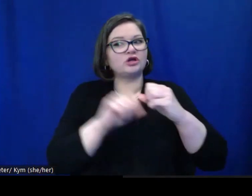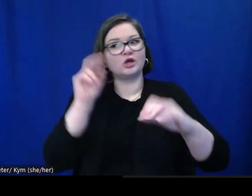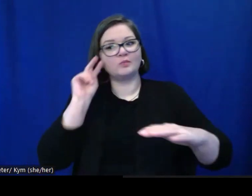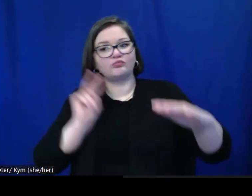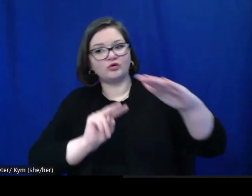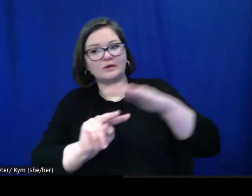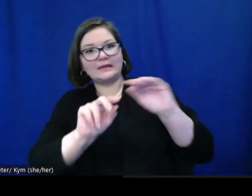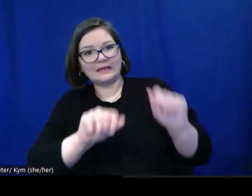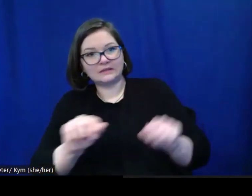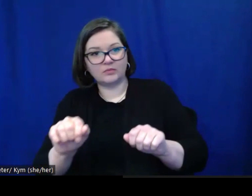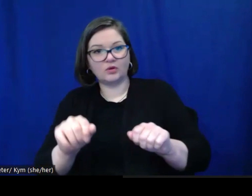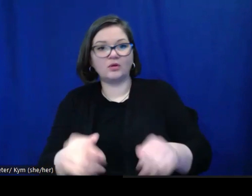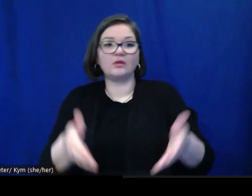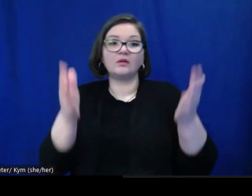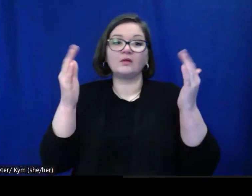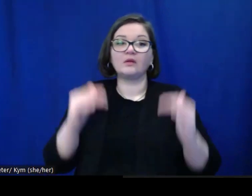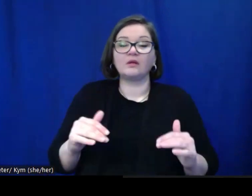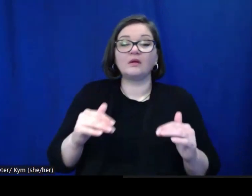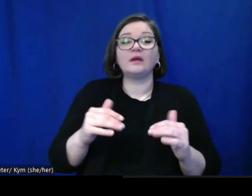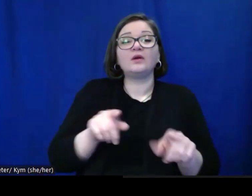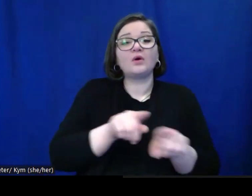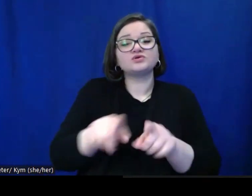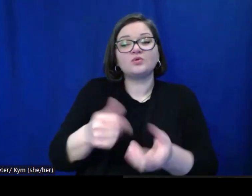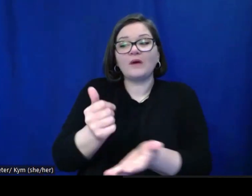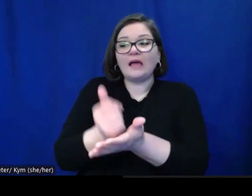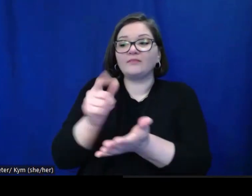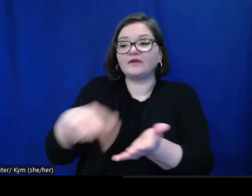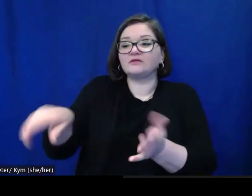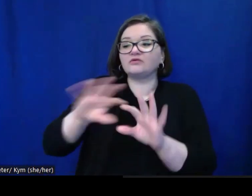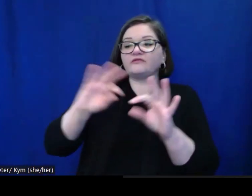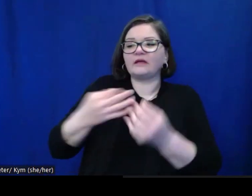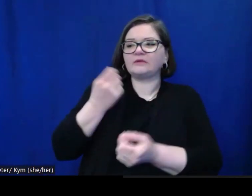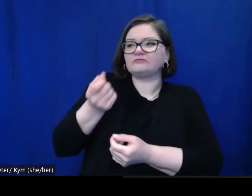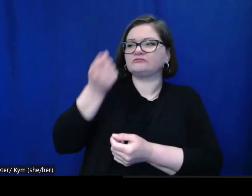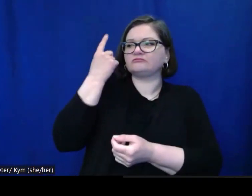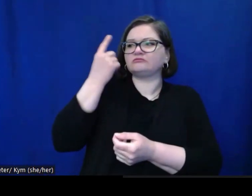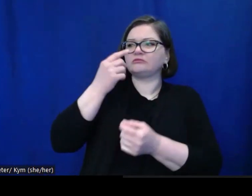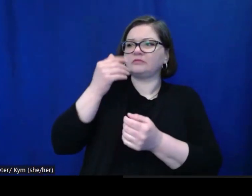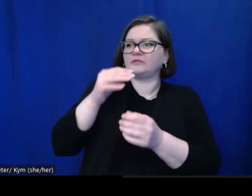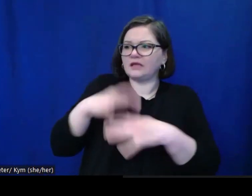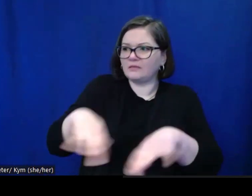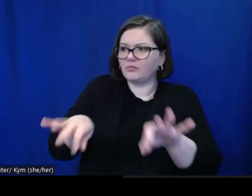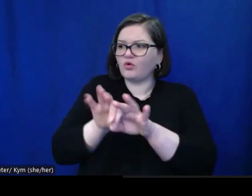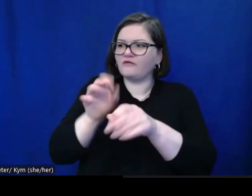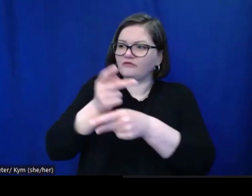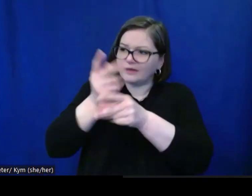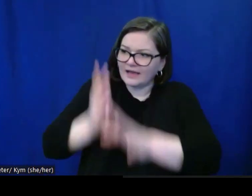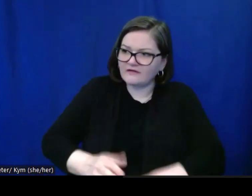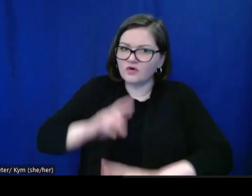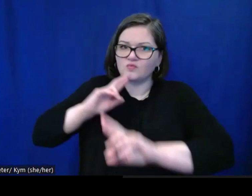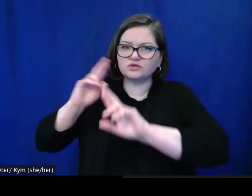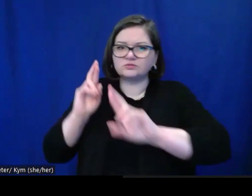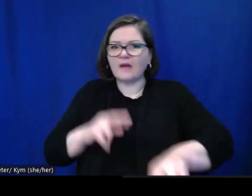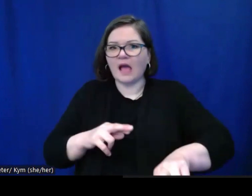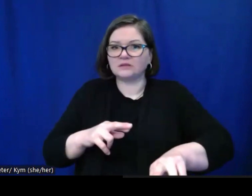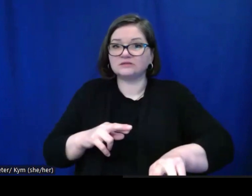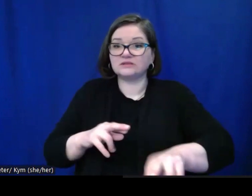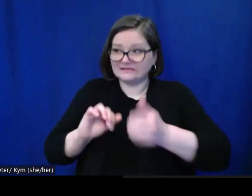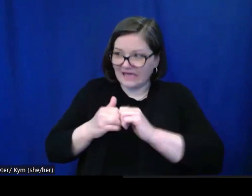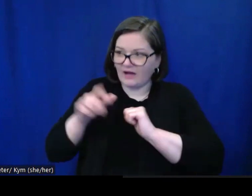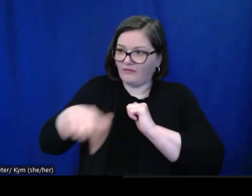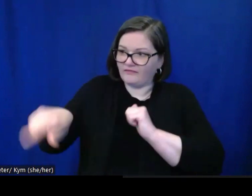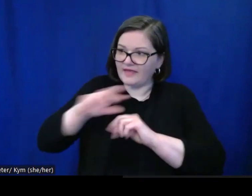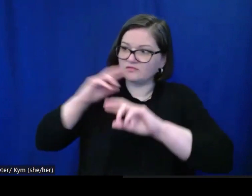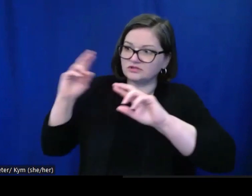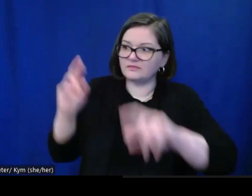And helping families to understand the importance of caregiver responsiveness. It's how we respond. So going back to that